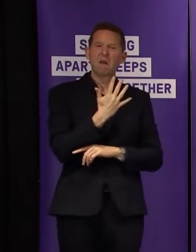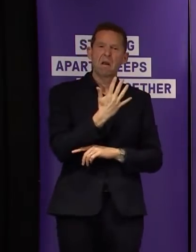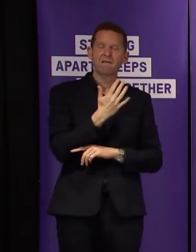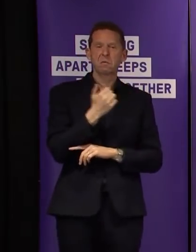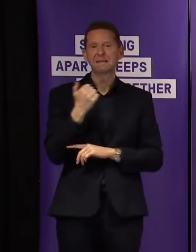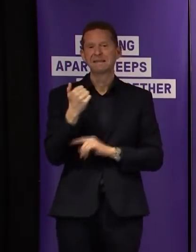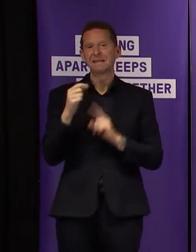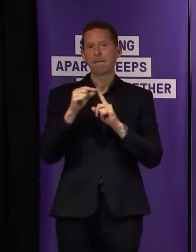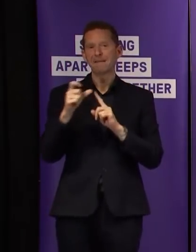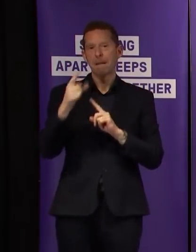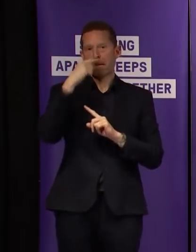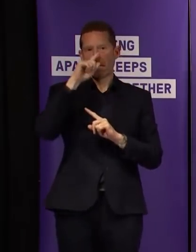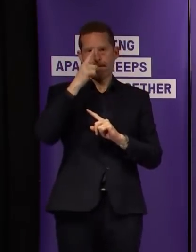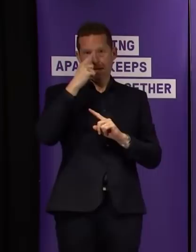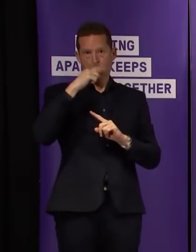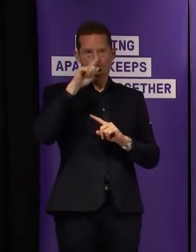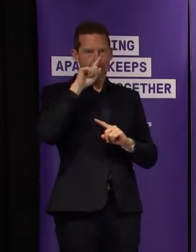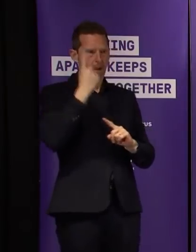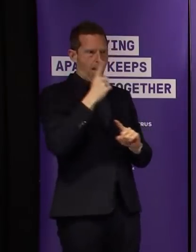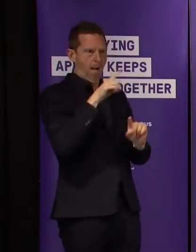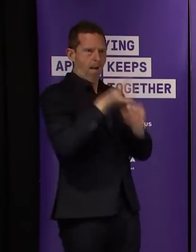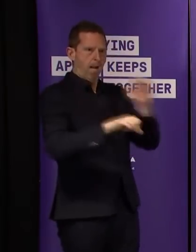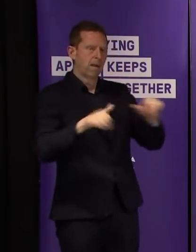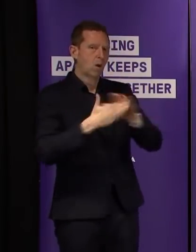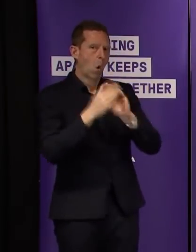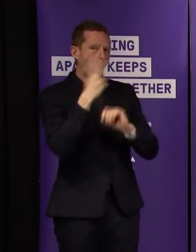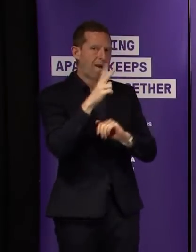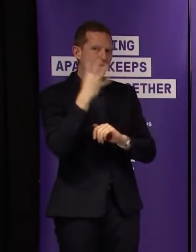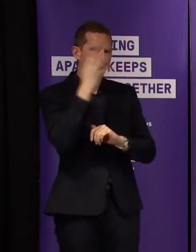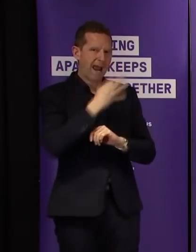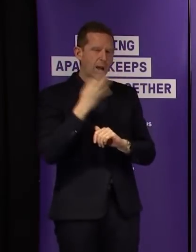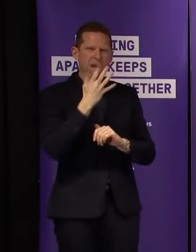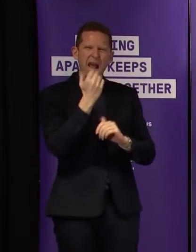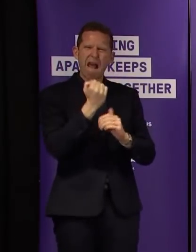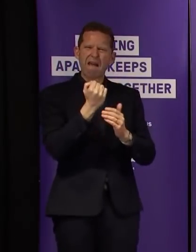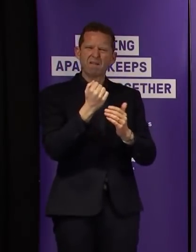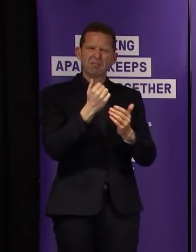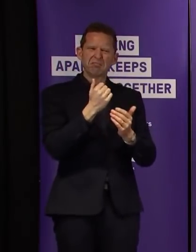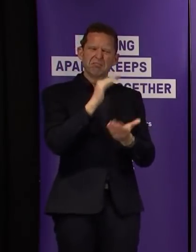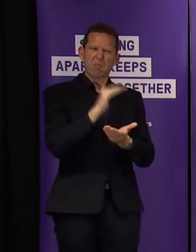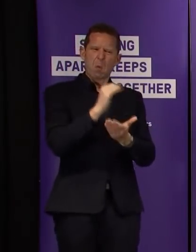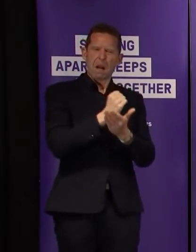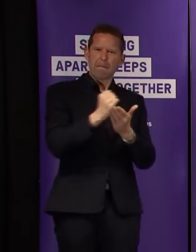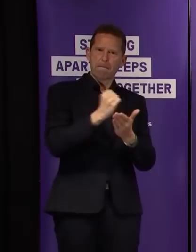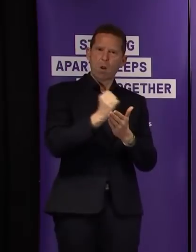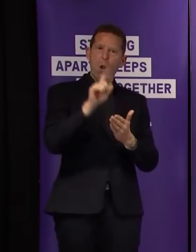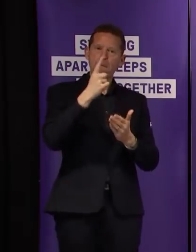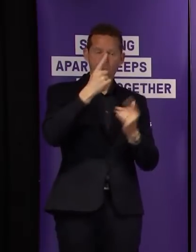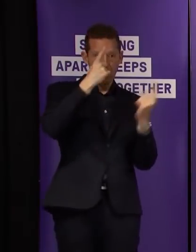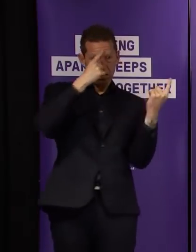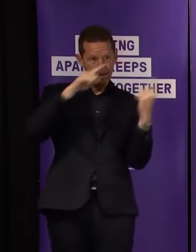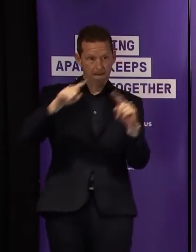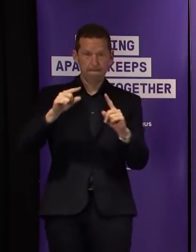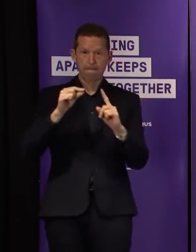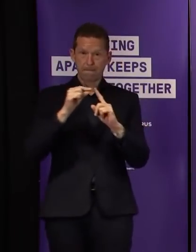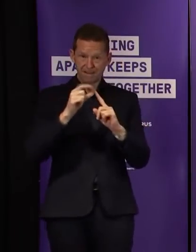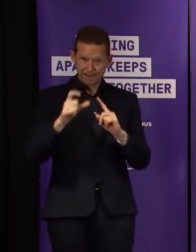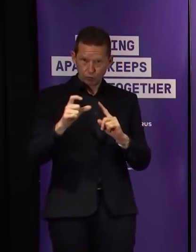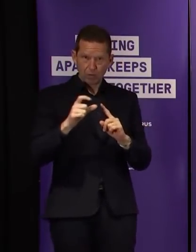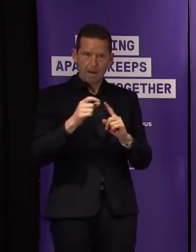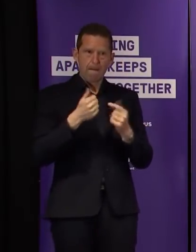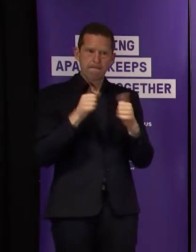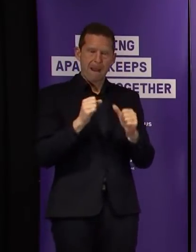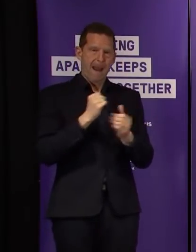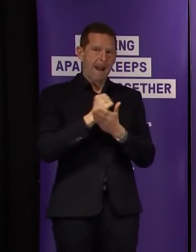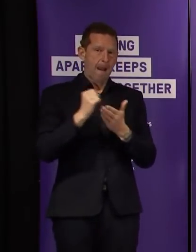get to in 24 hours. There are a small number, it's very small, but in percentage terms, everything is quite small because the numbers are coming